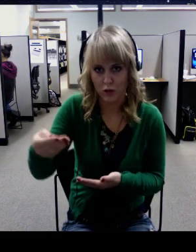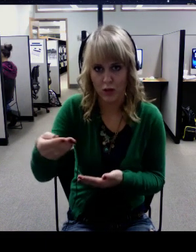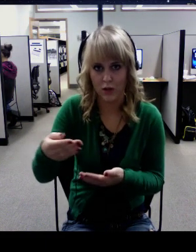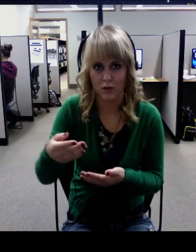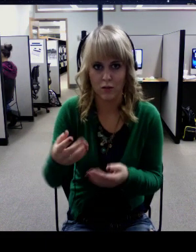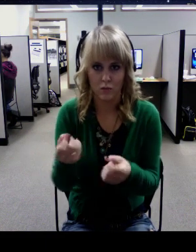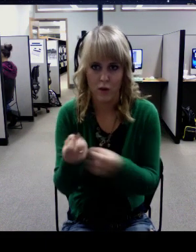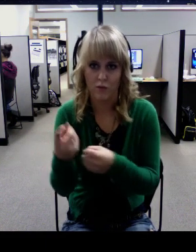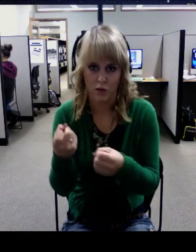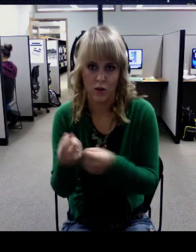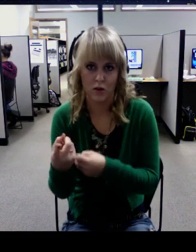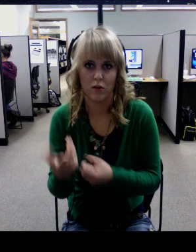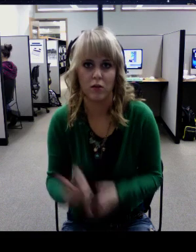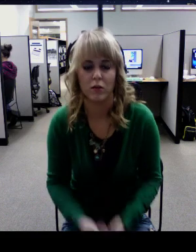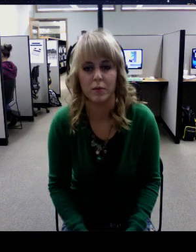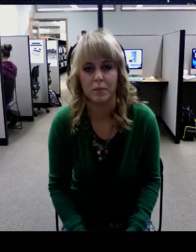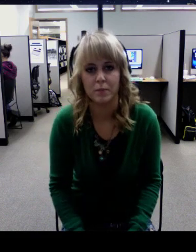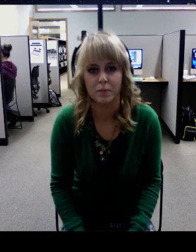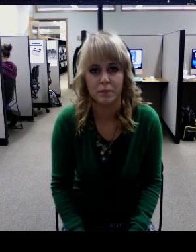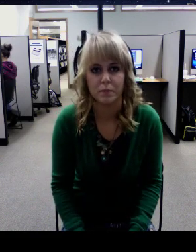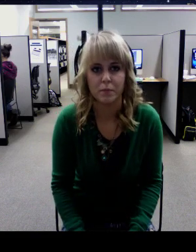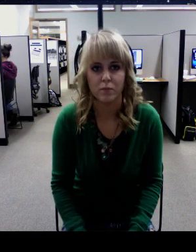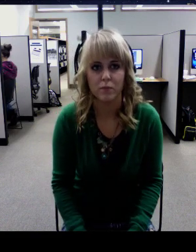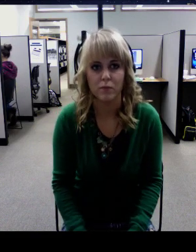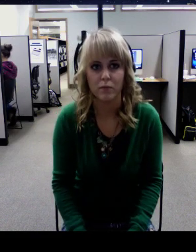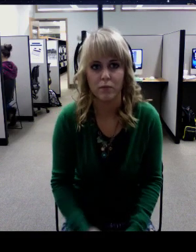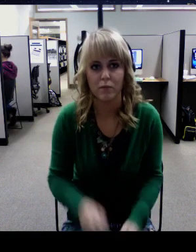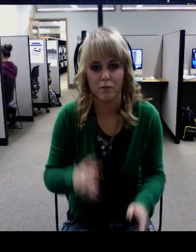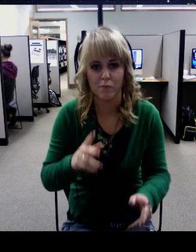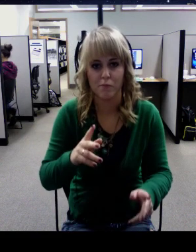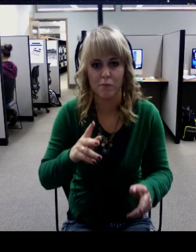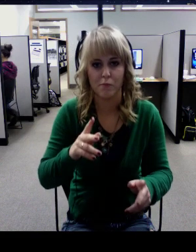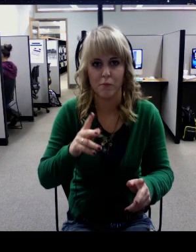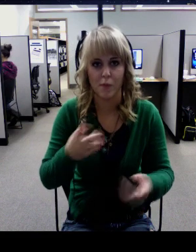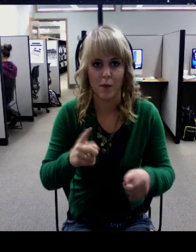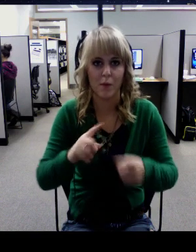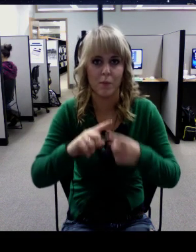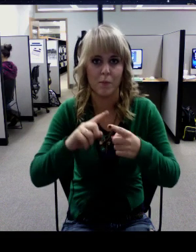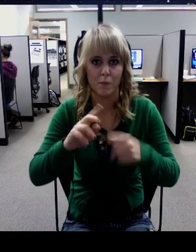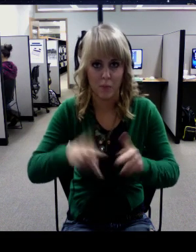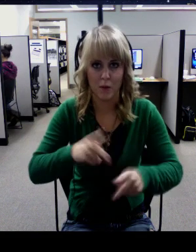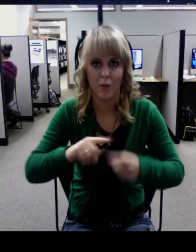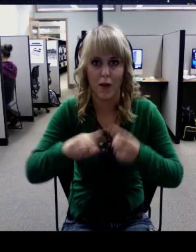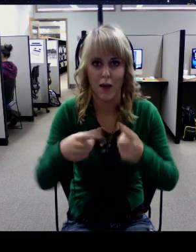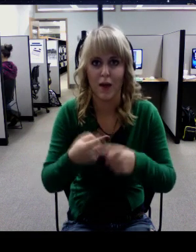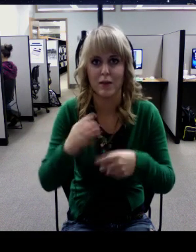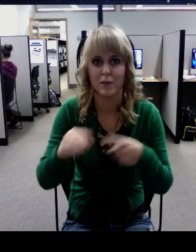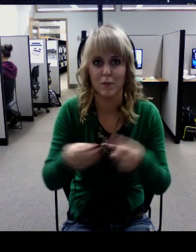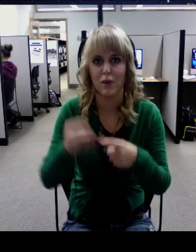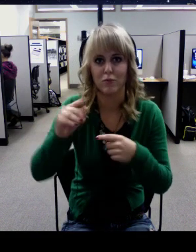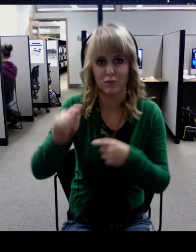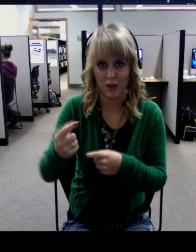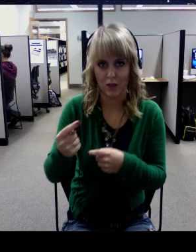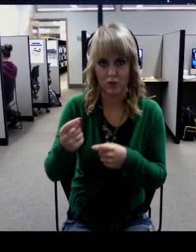And when people ask about tax returns, the most common question that people have and want